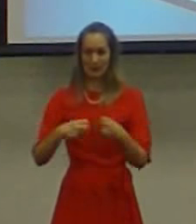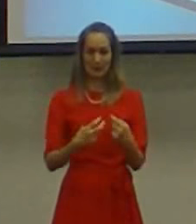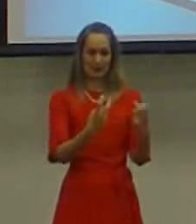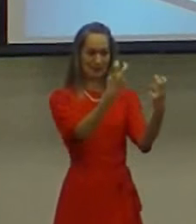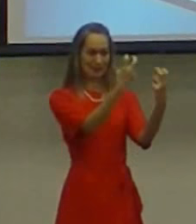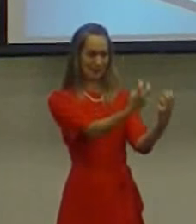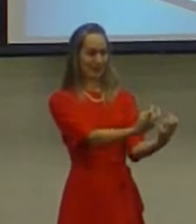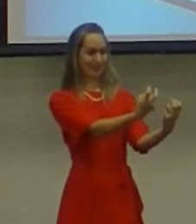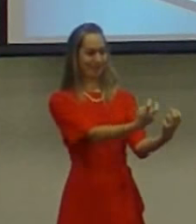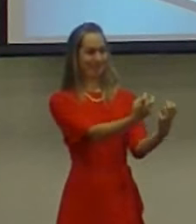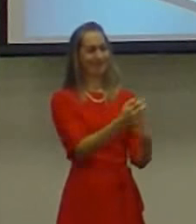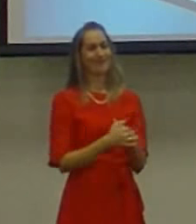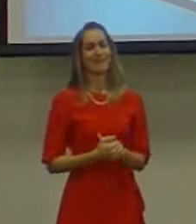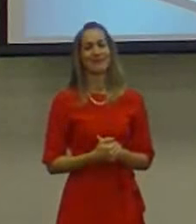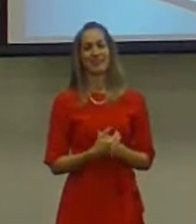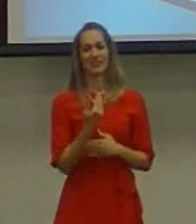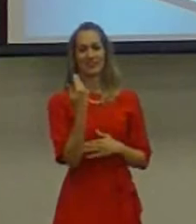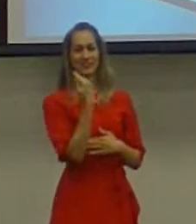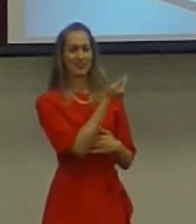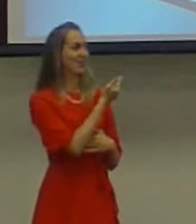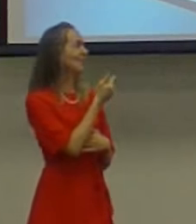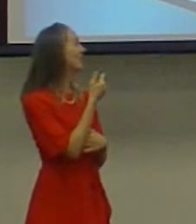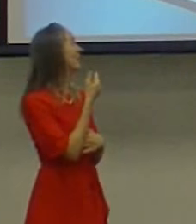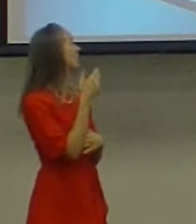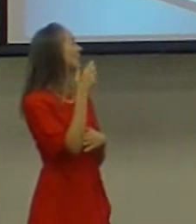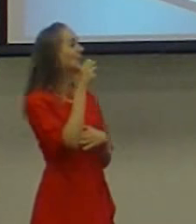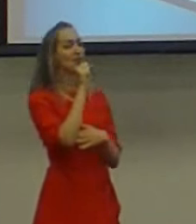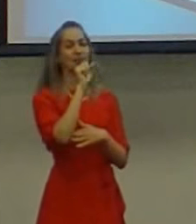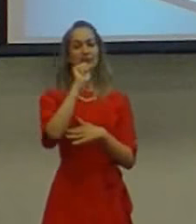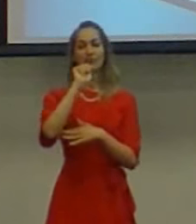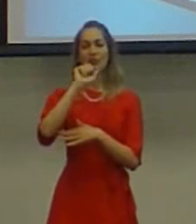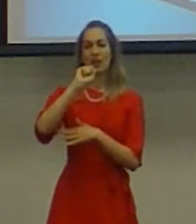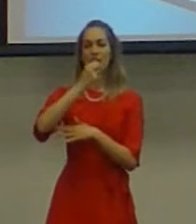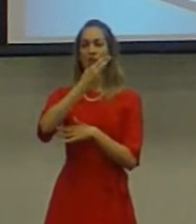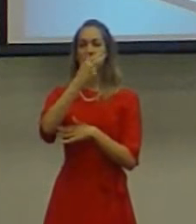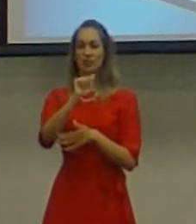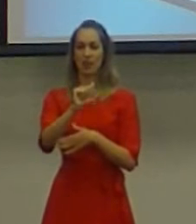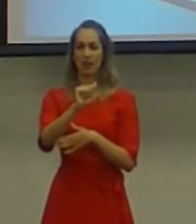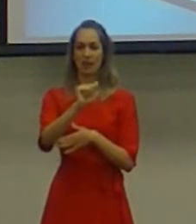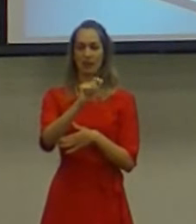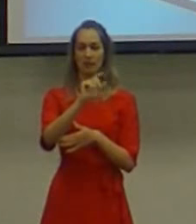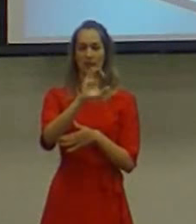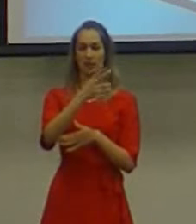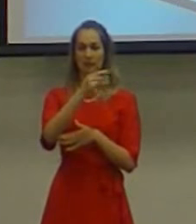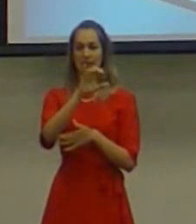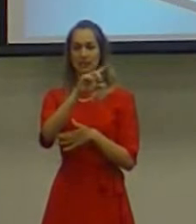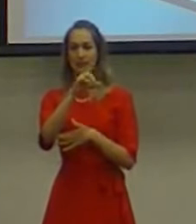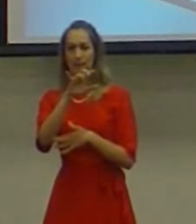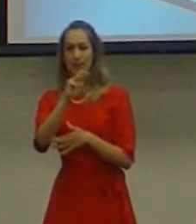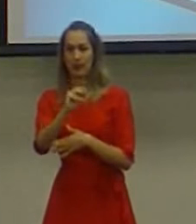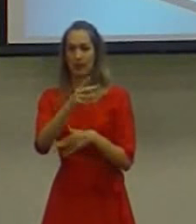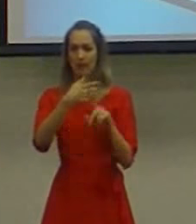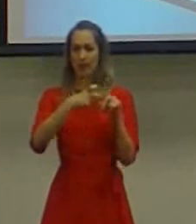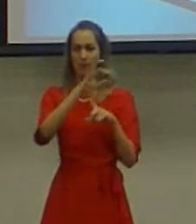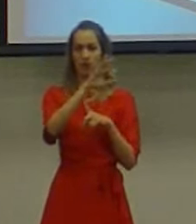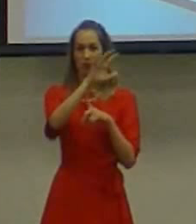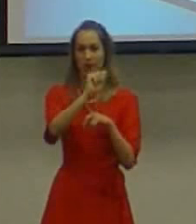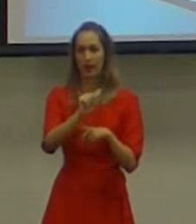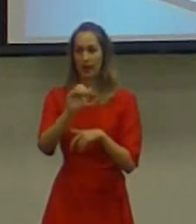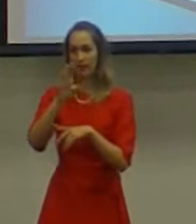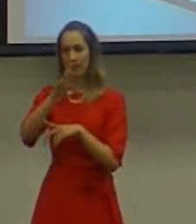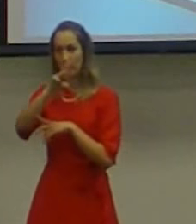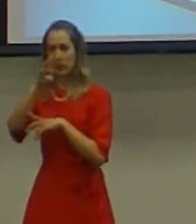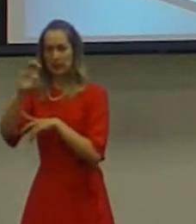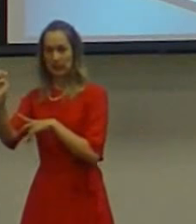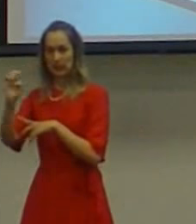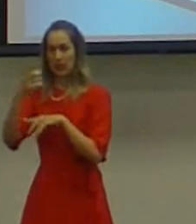And this is Sasha Chisholm from Vero Beach, Florida, and then Bree Lovelady from Amarillo, Texas.